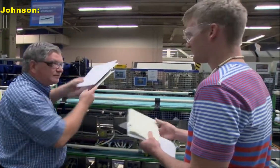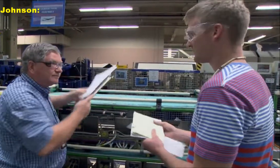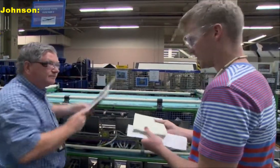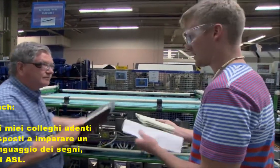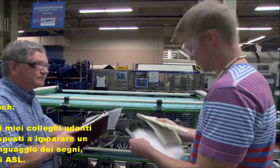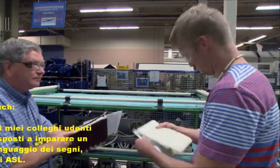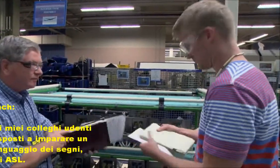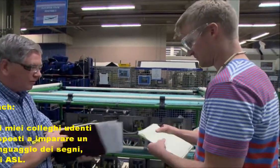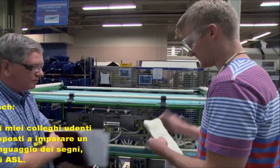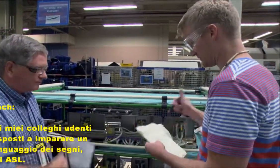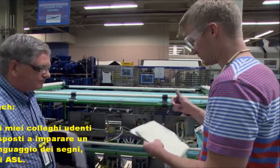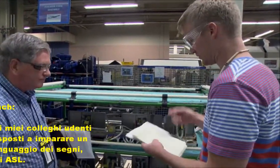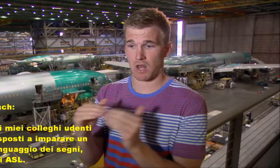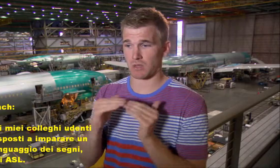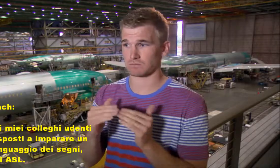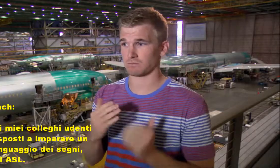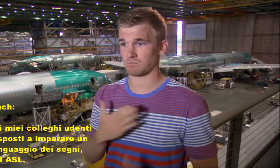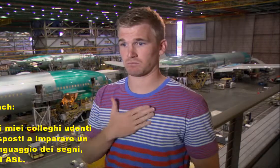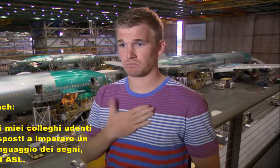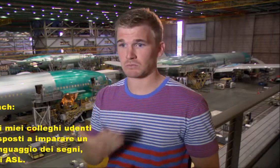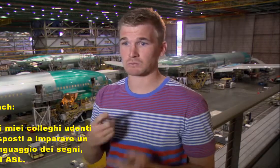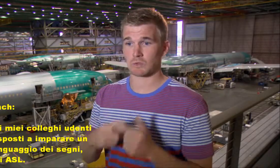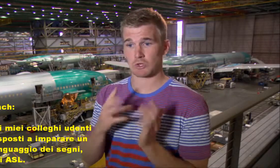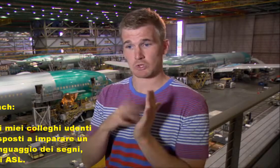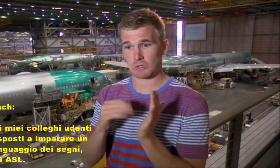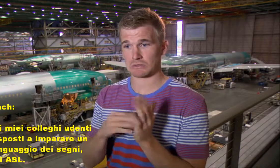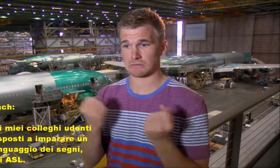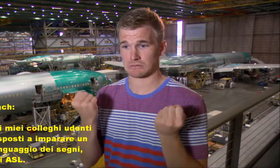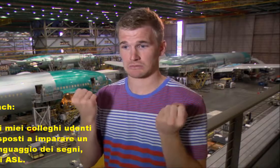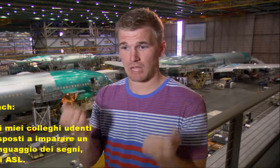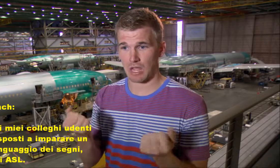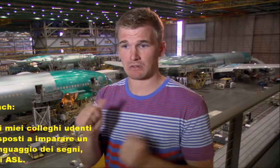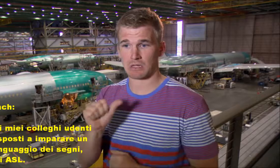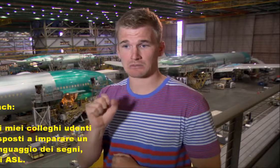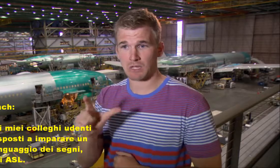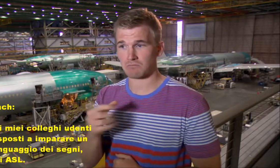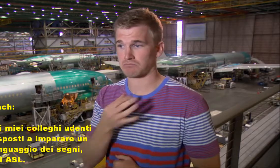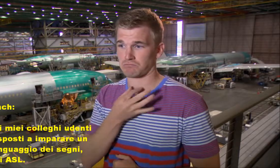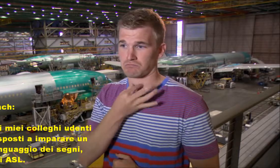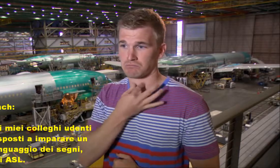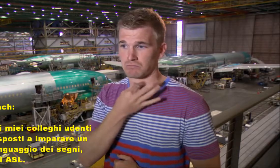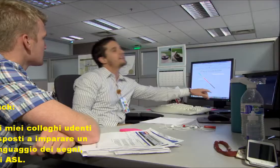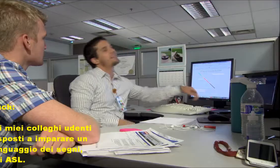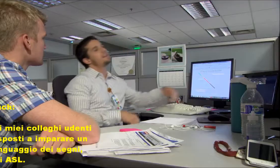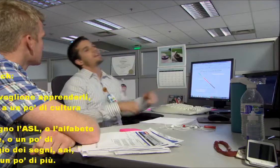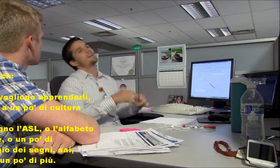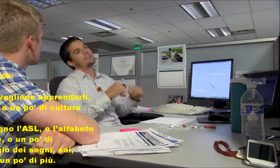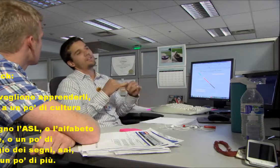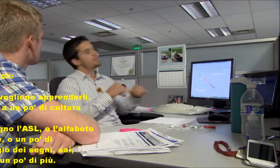Perfect. Sometimes my hearing colleagues are willing to learn some sign language, a little bit of ASL.